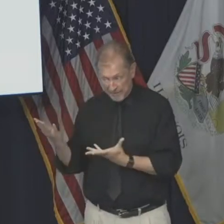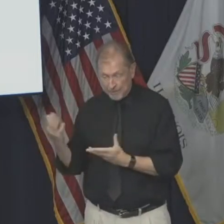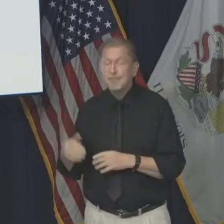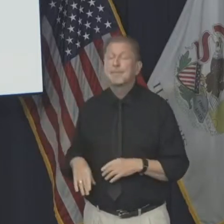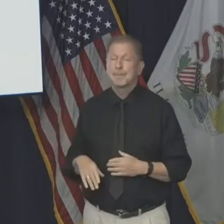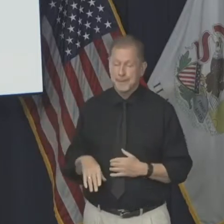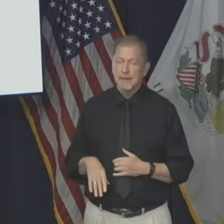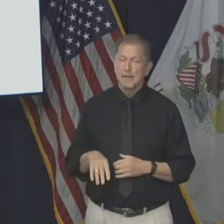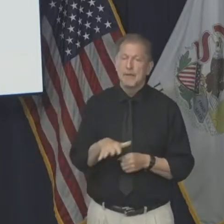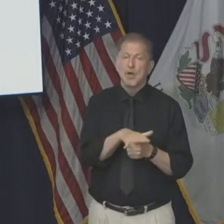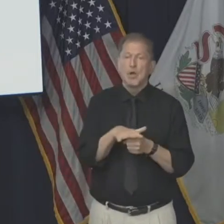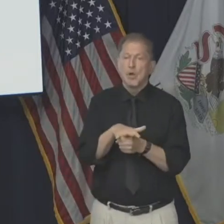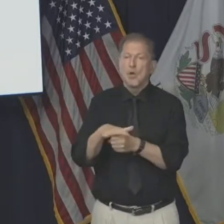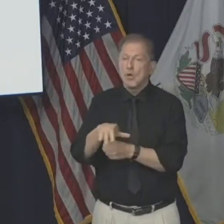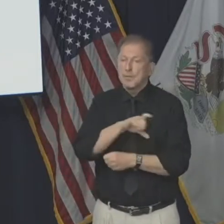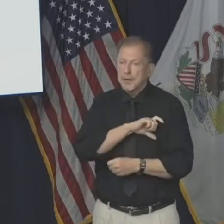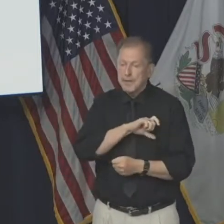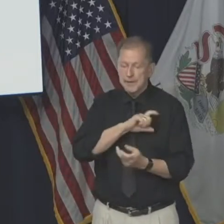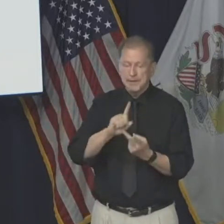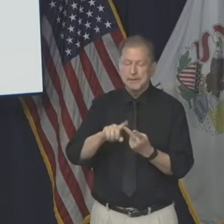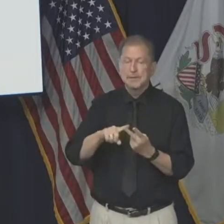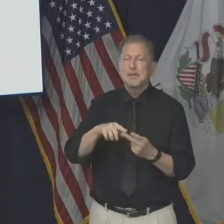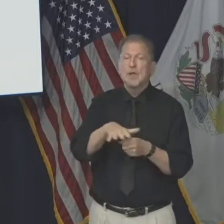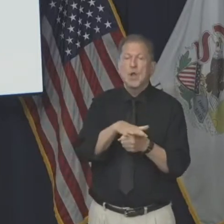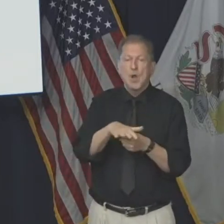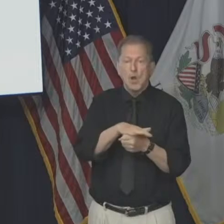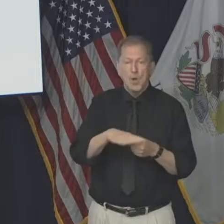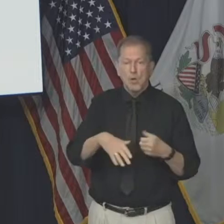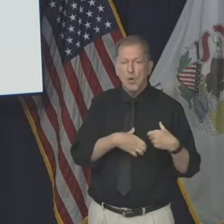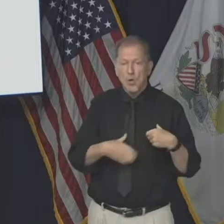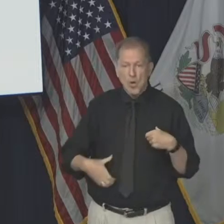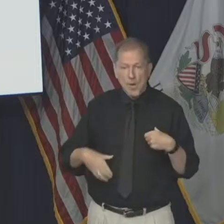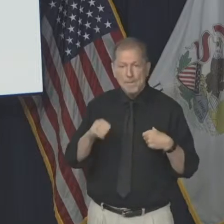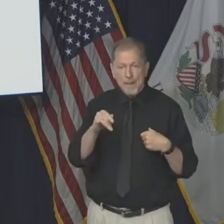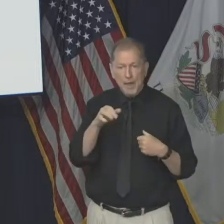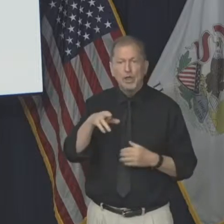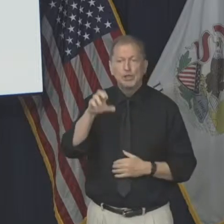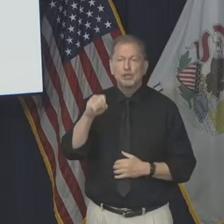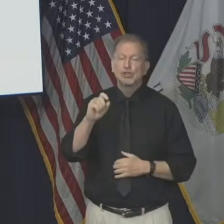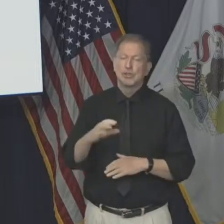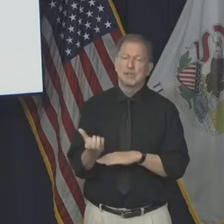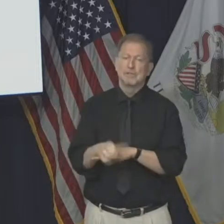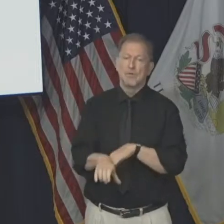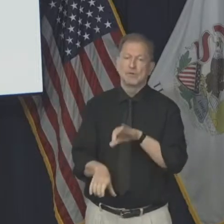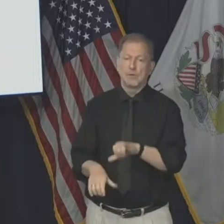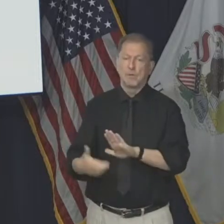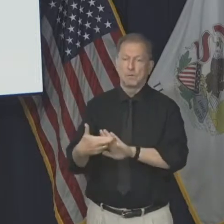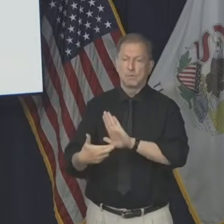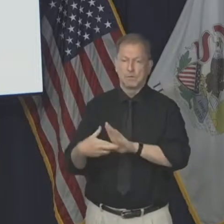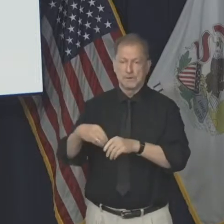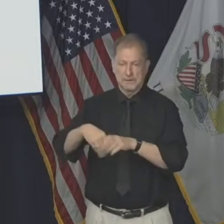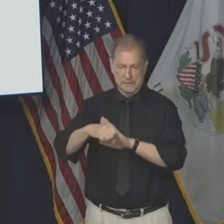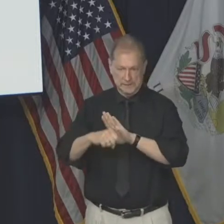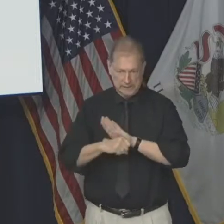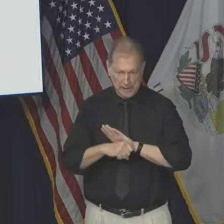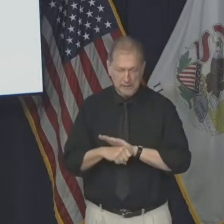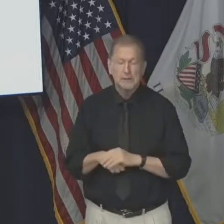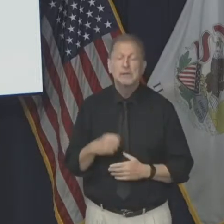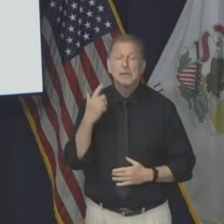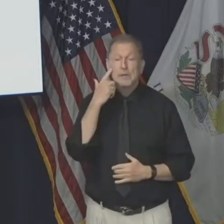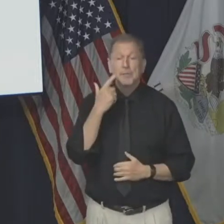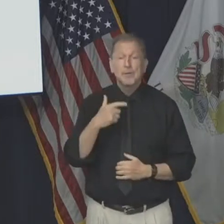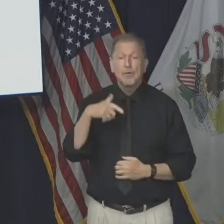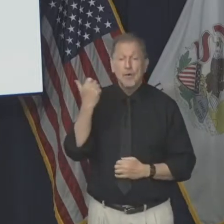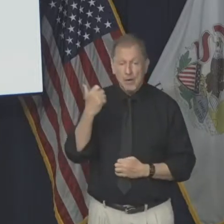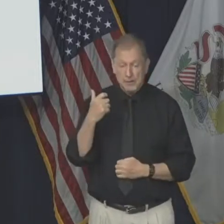officials, local law enforcement should be standing up and enforcing the rules in the state. And you know why? Because